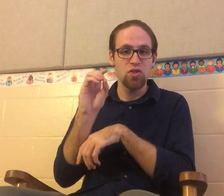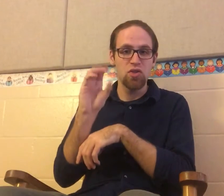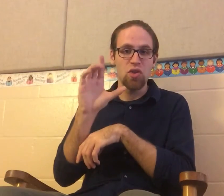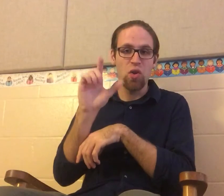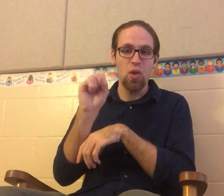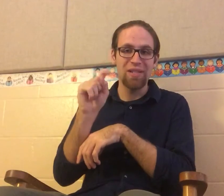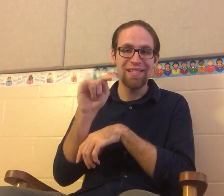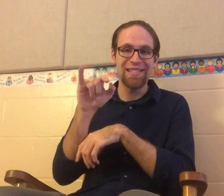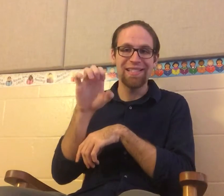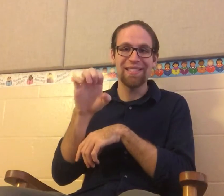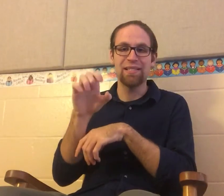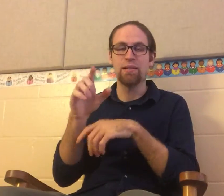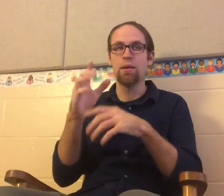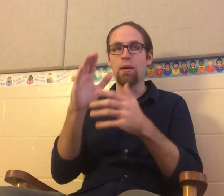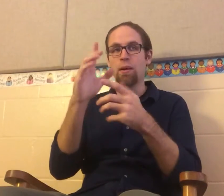sunlight.